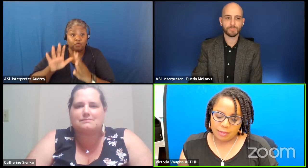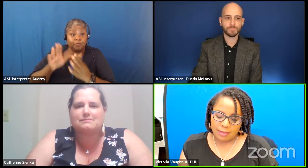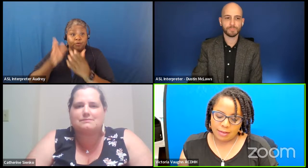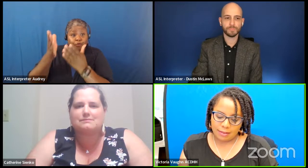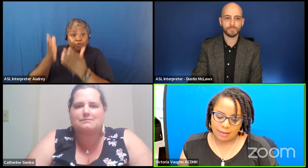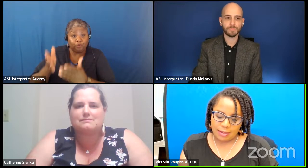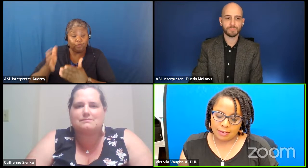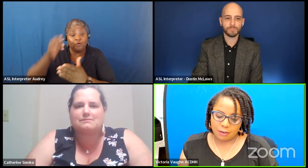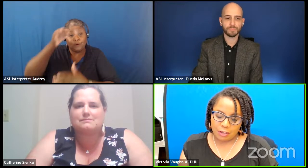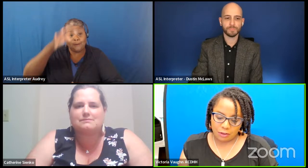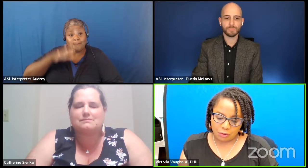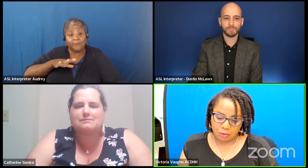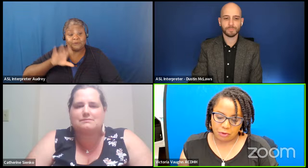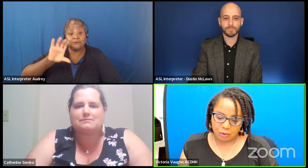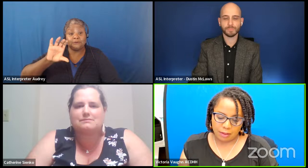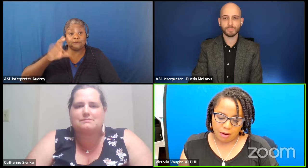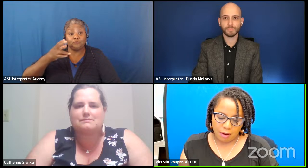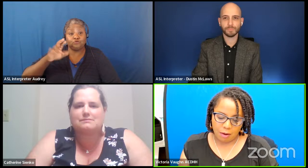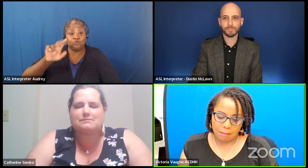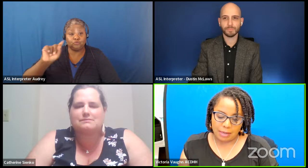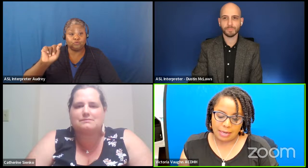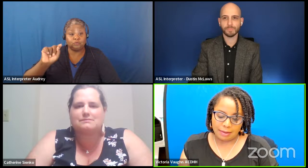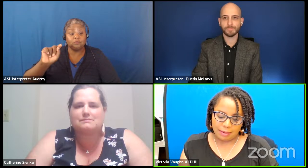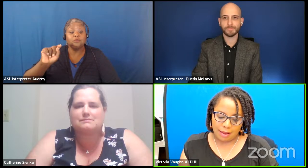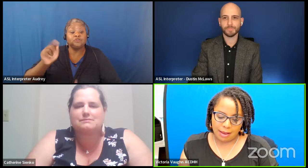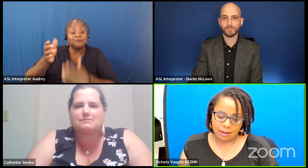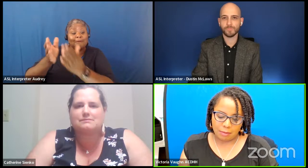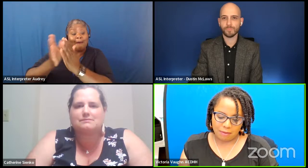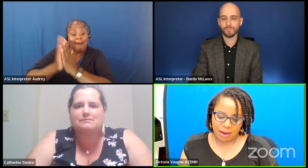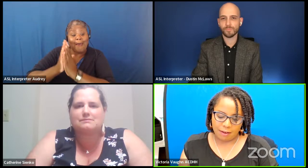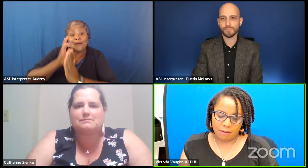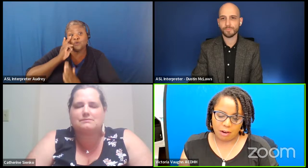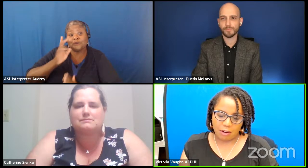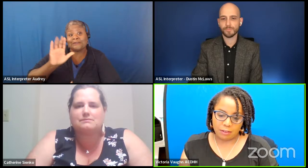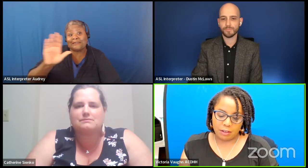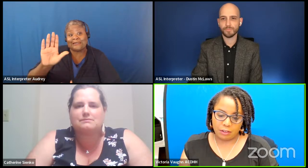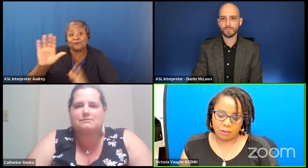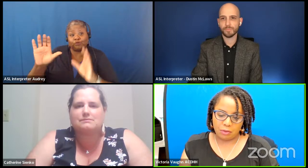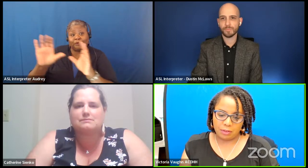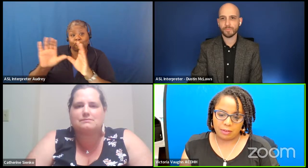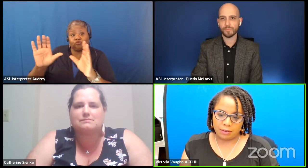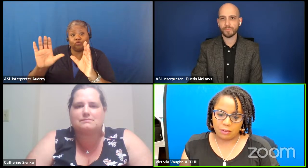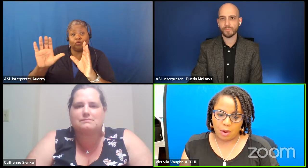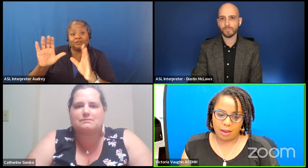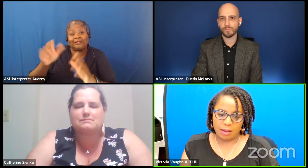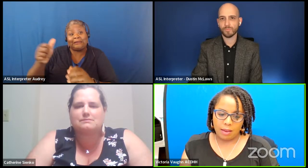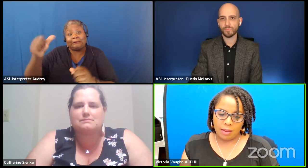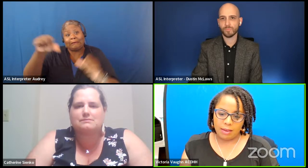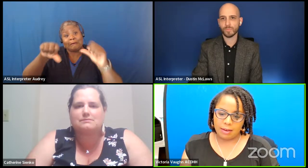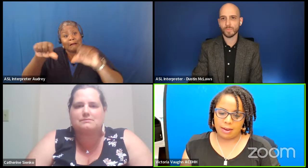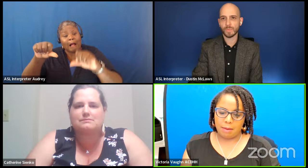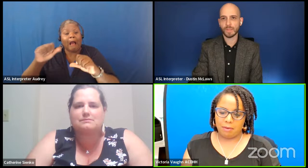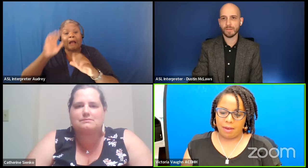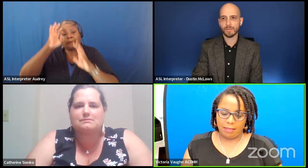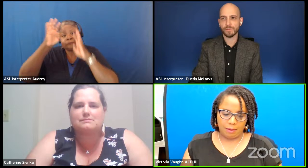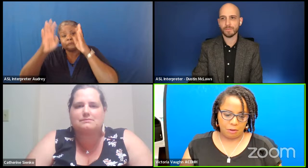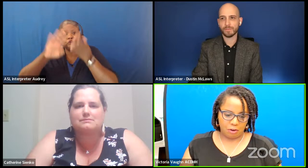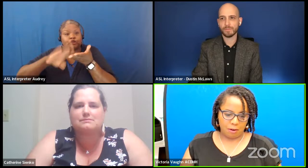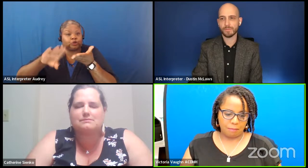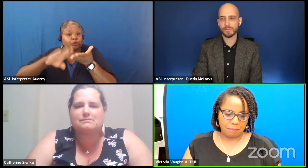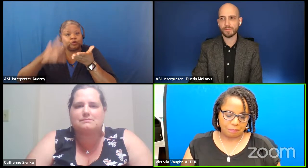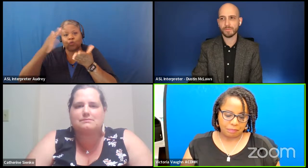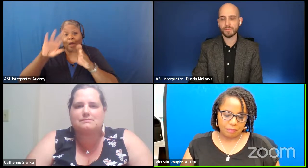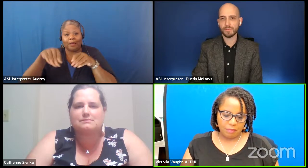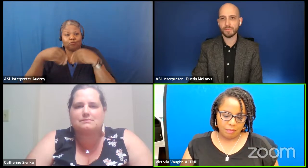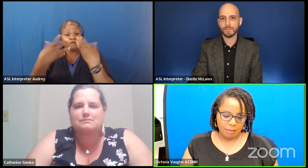that she requested to see his credentials during the call, but he declined and provided various excuses as to why he could not provide them